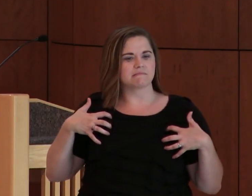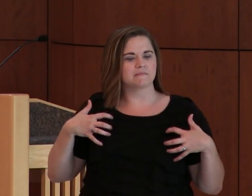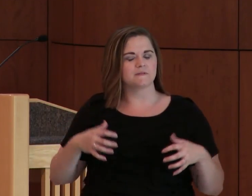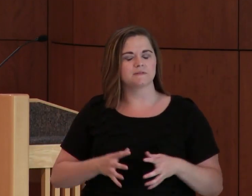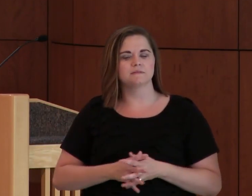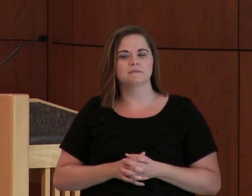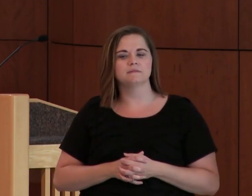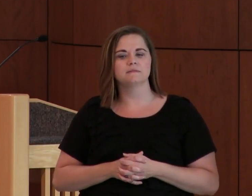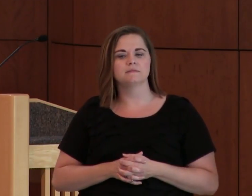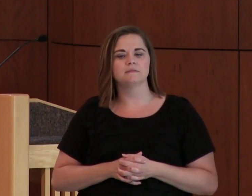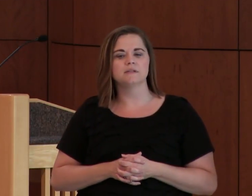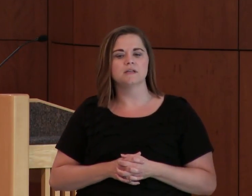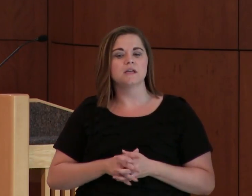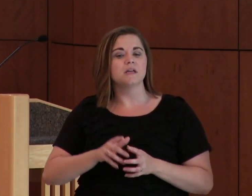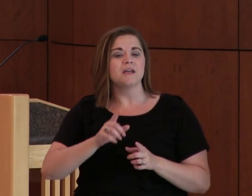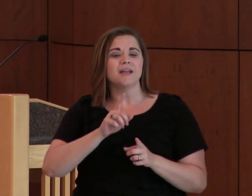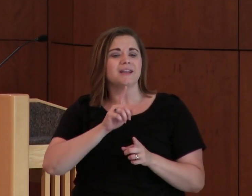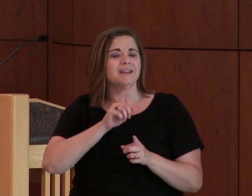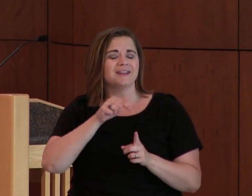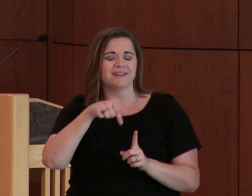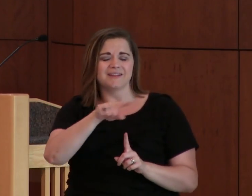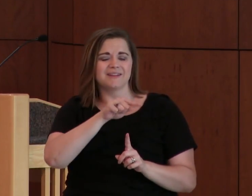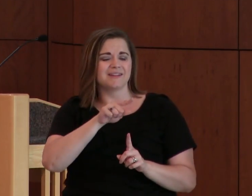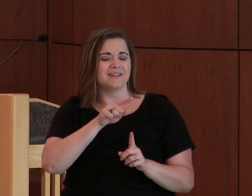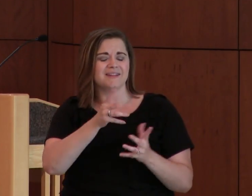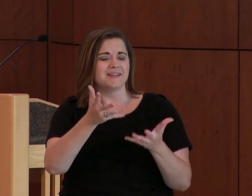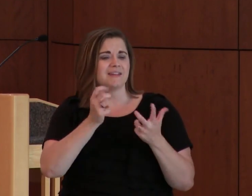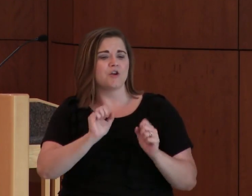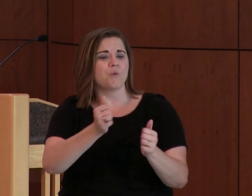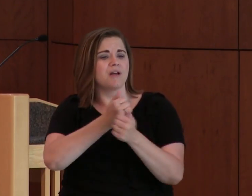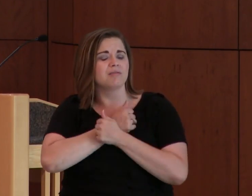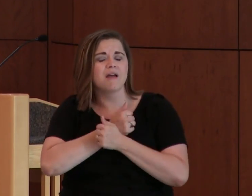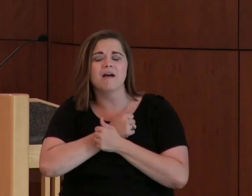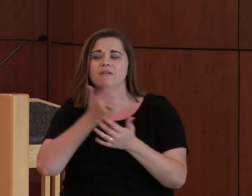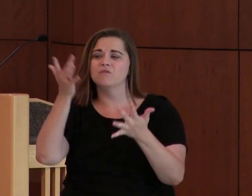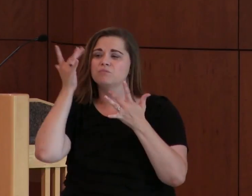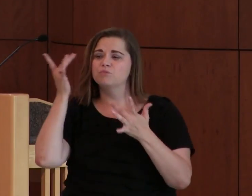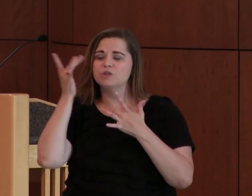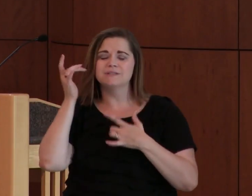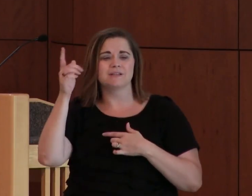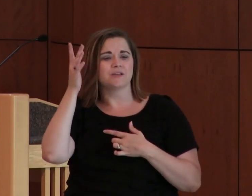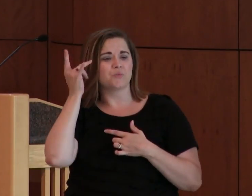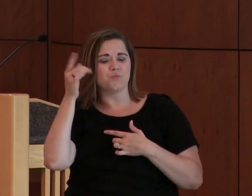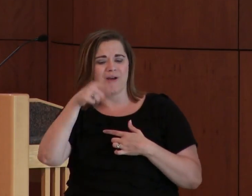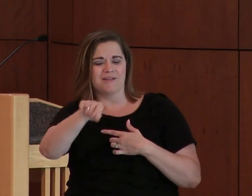That they really don't want love and mercy for these people that seem so different.